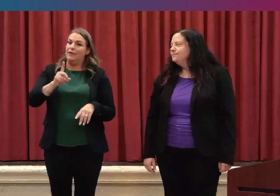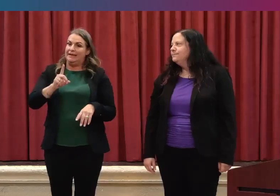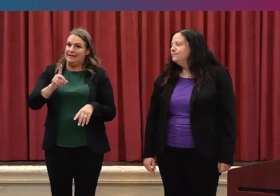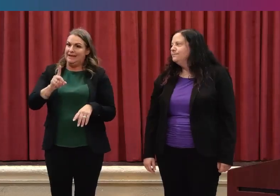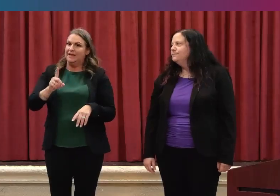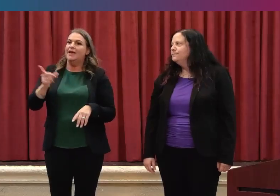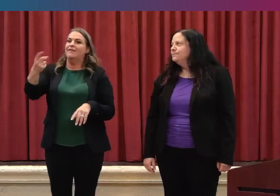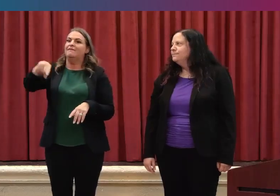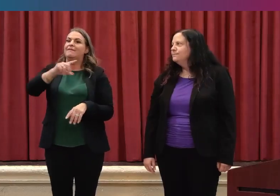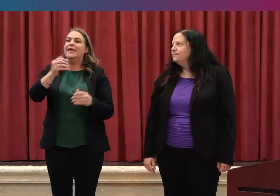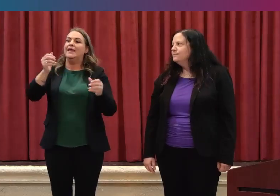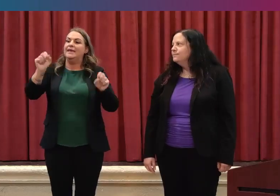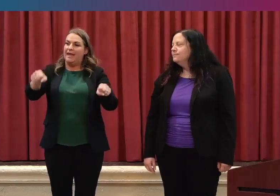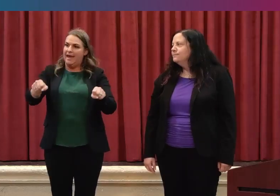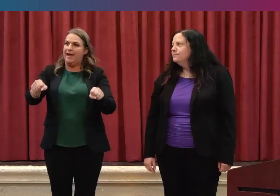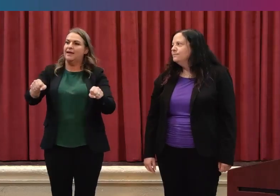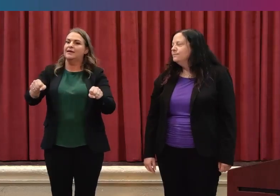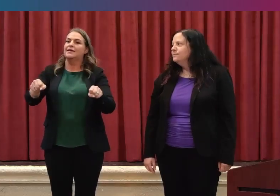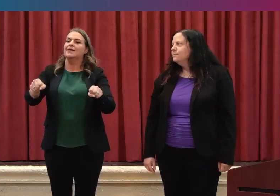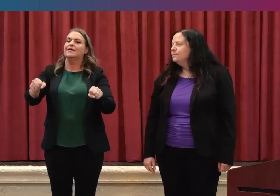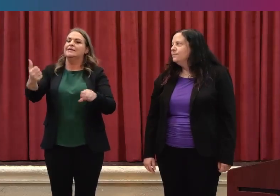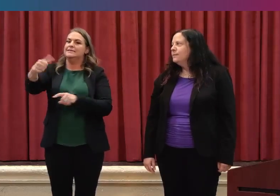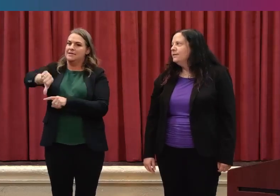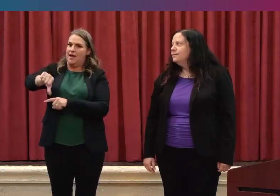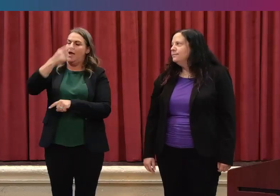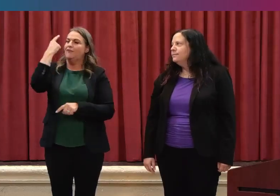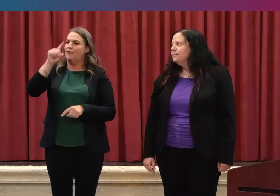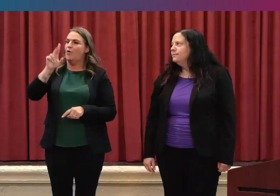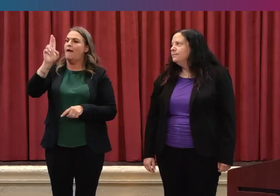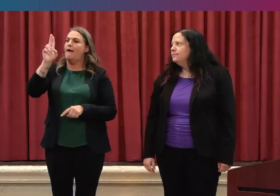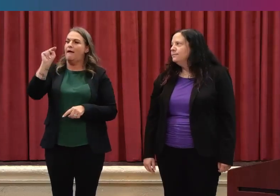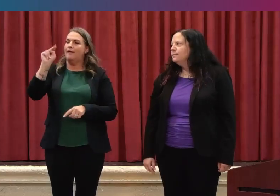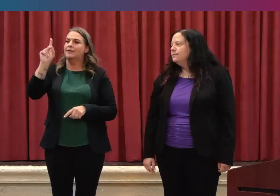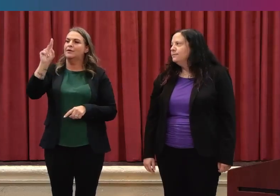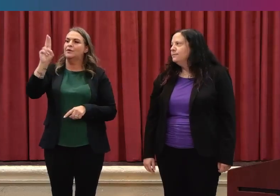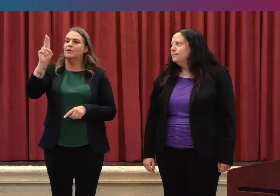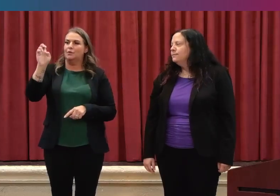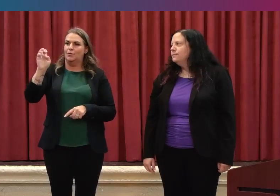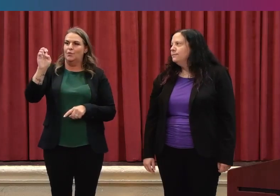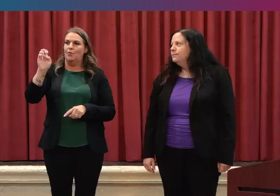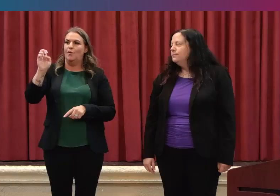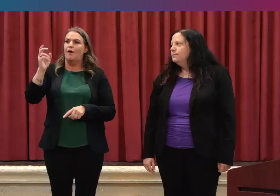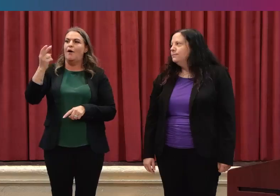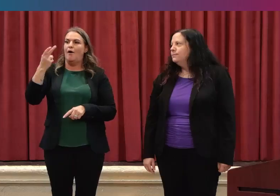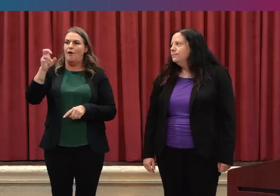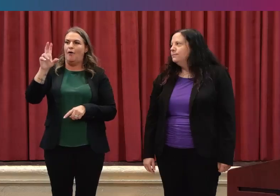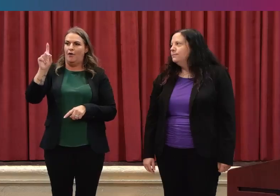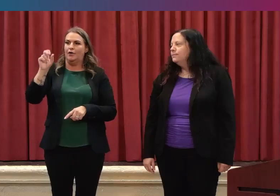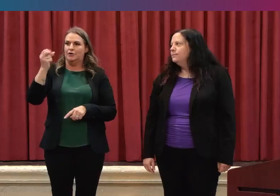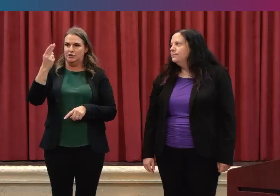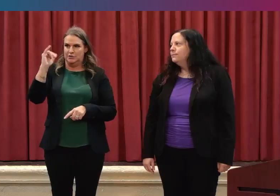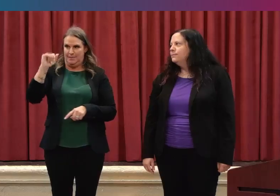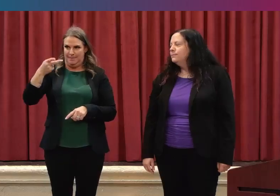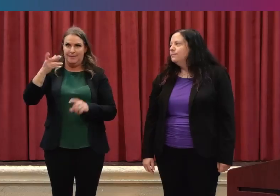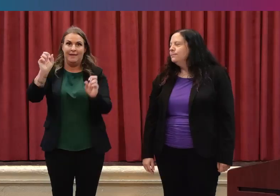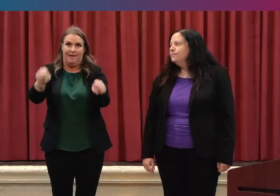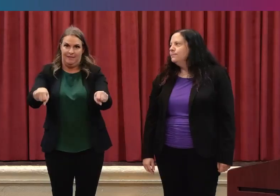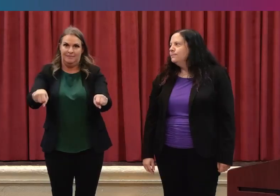So the question was about the affordability of interpreting services. They can deny services based